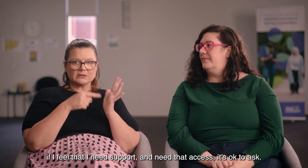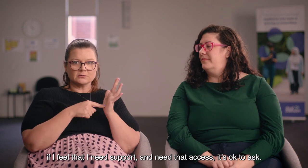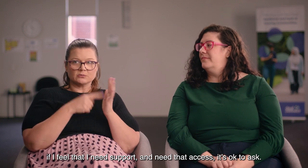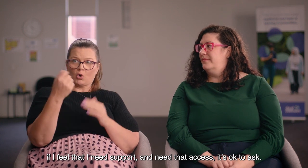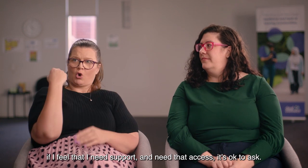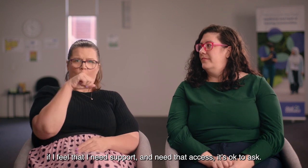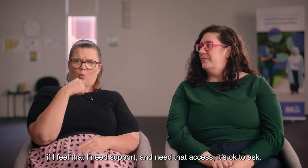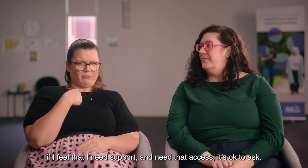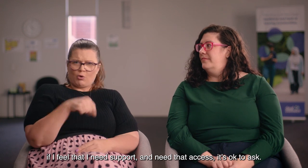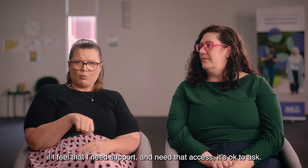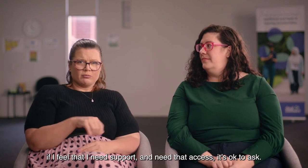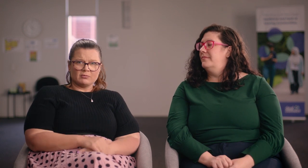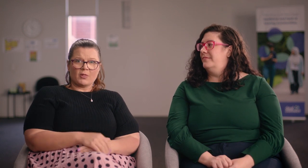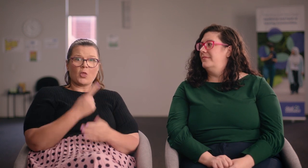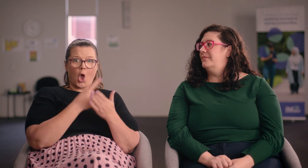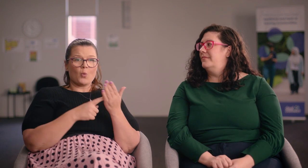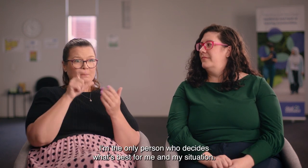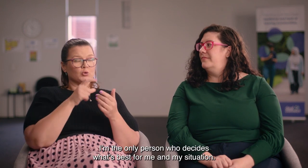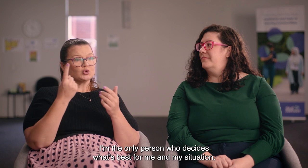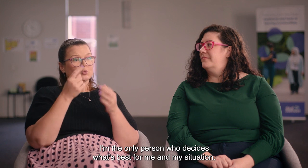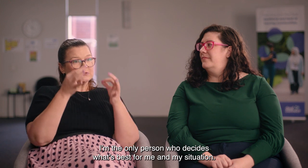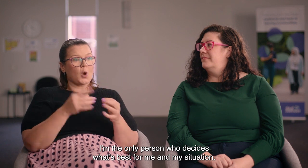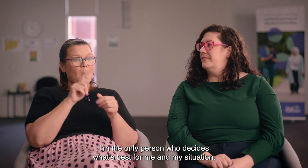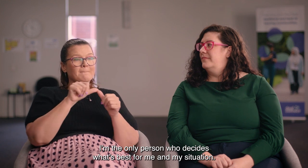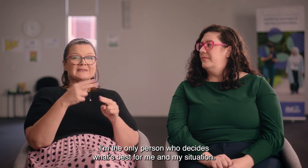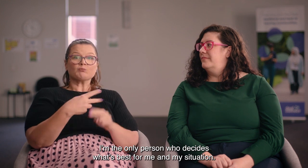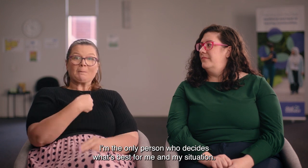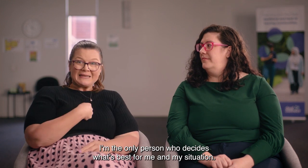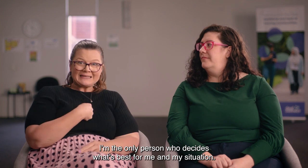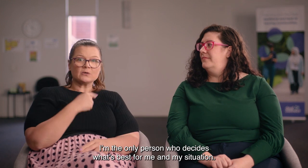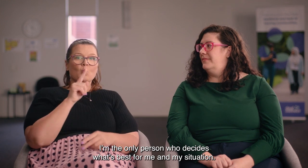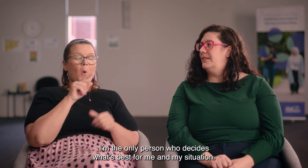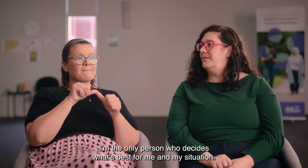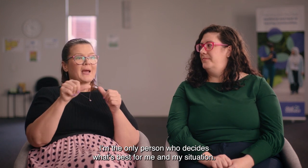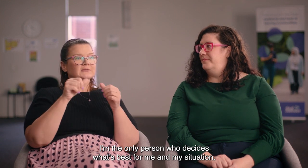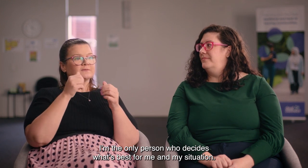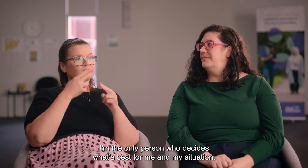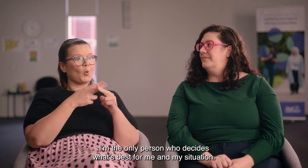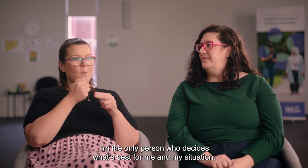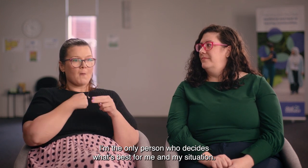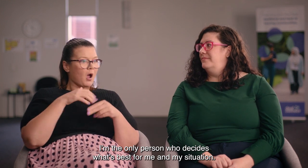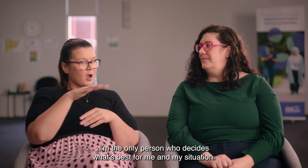it's okay to ask. I'm the only person who decides what's best for me and my